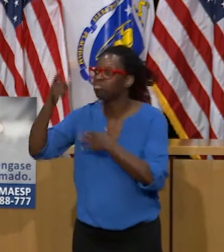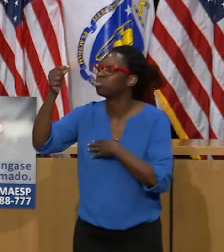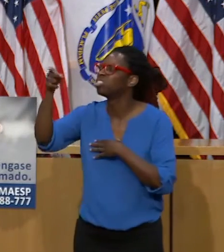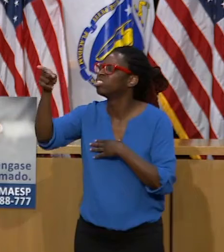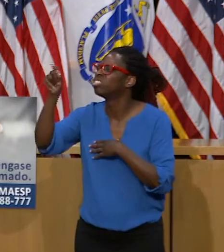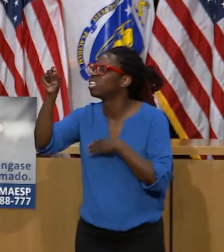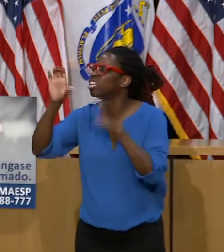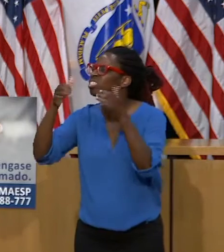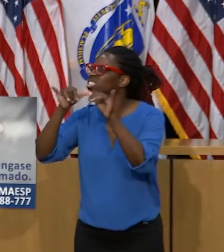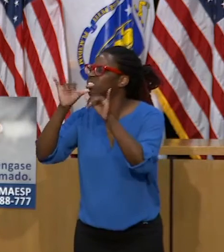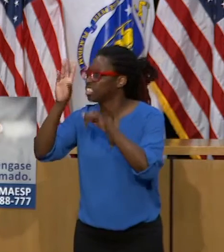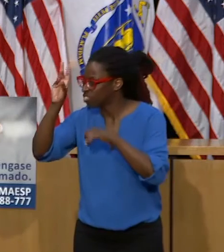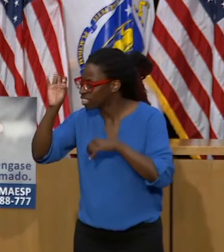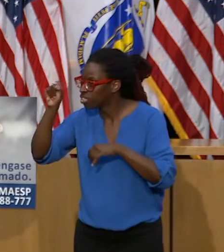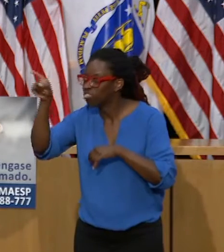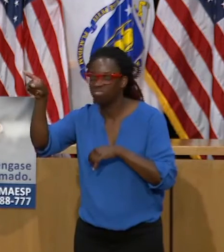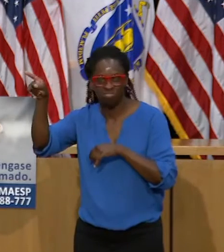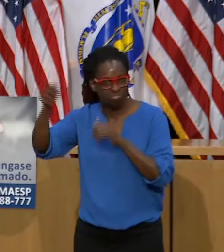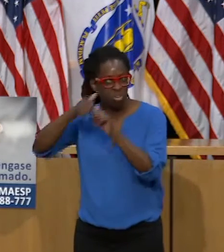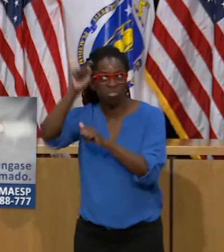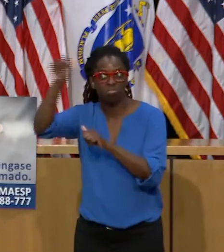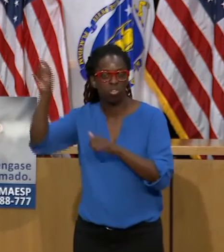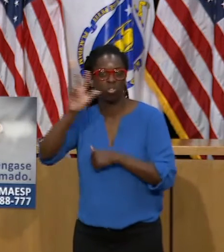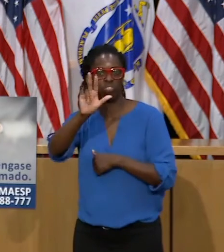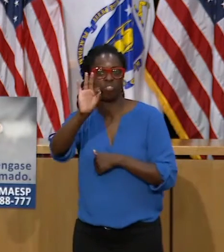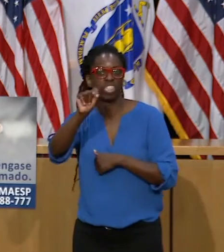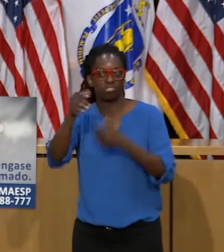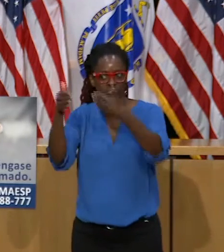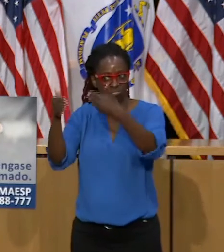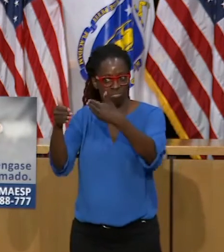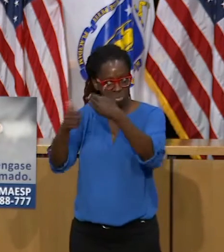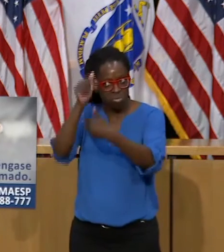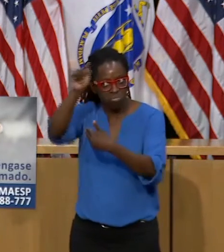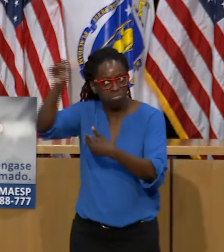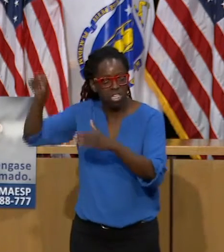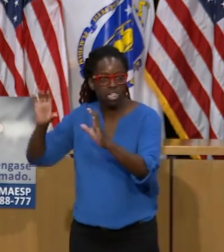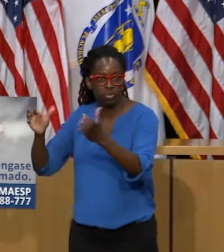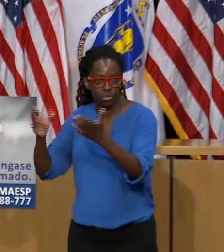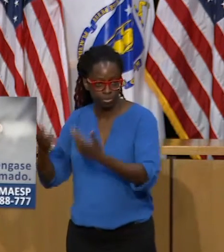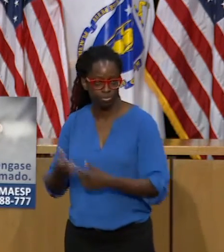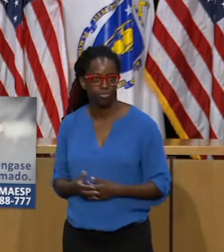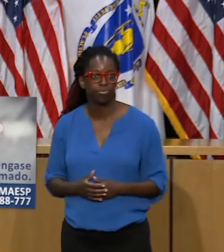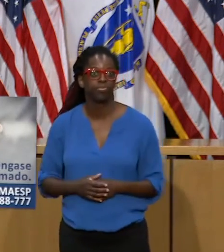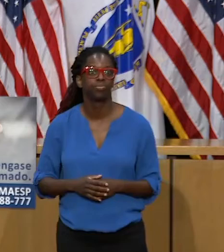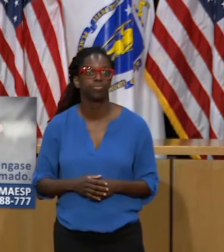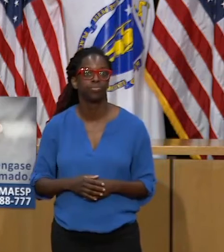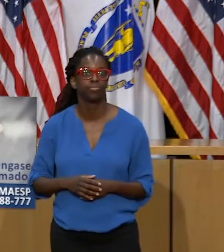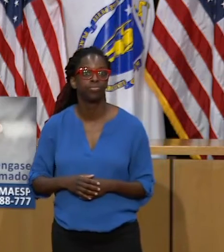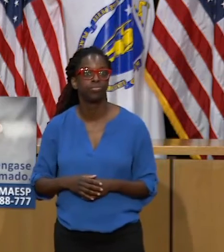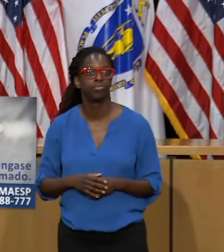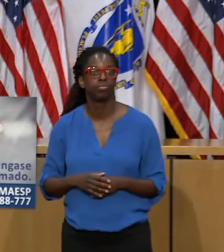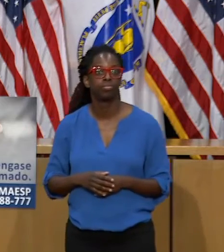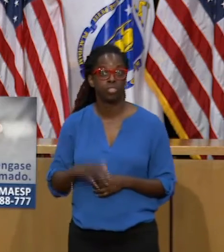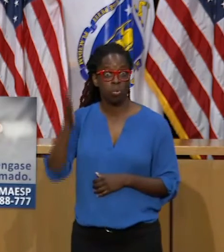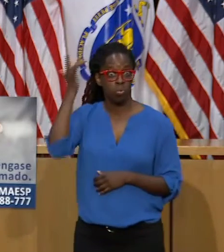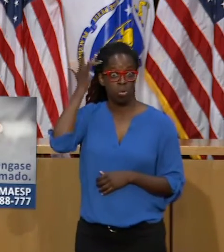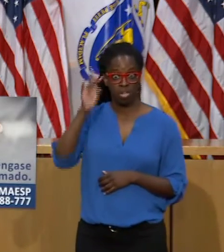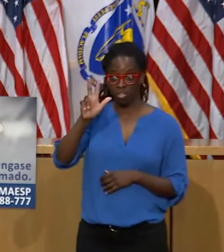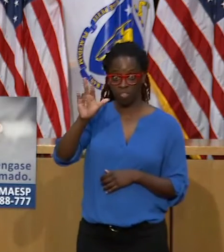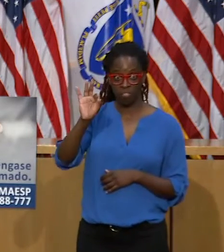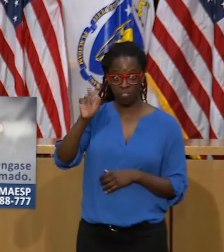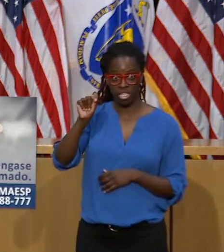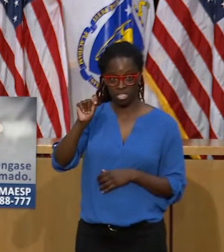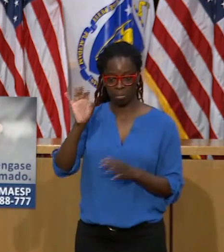research that says the distance between 3 and 6 foot is somewhat negligible. It's when you get below